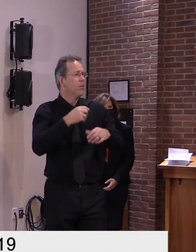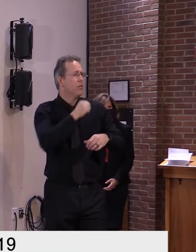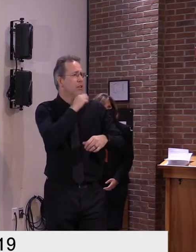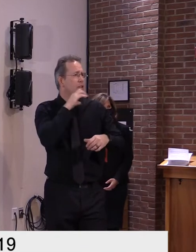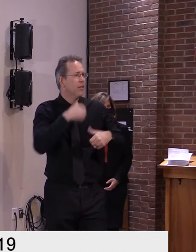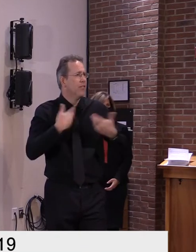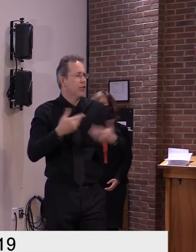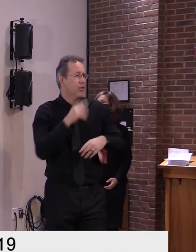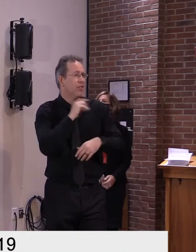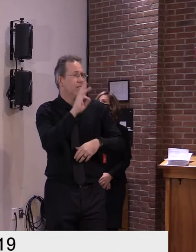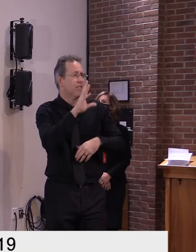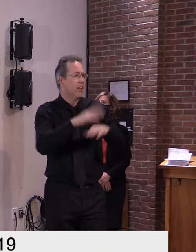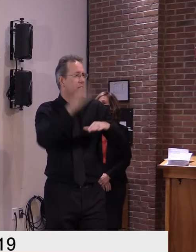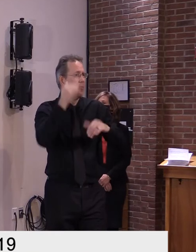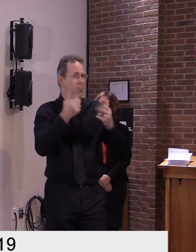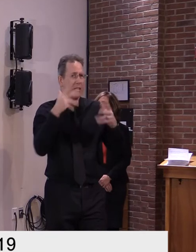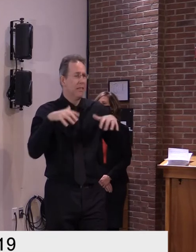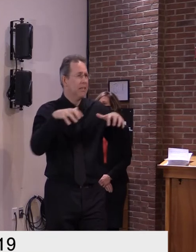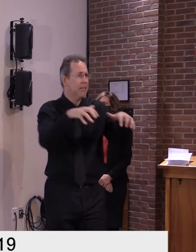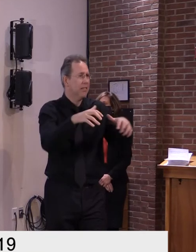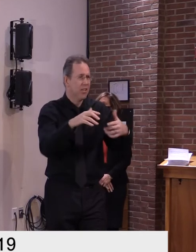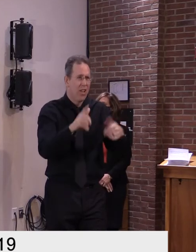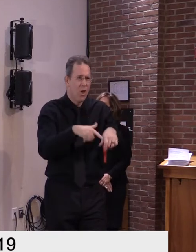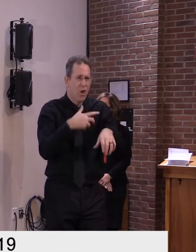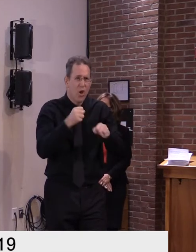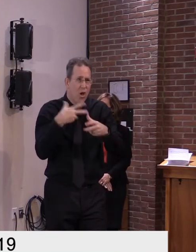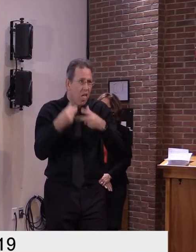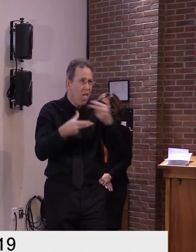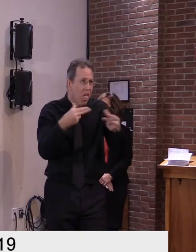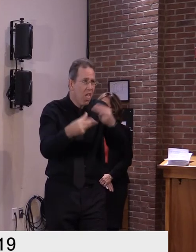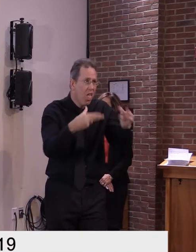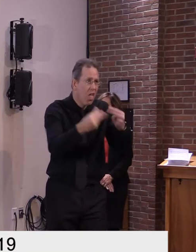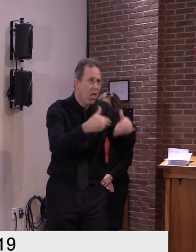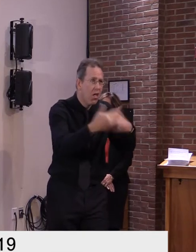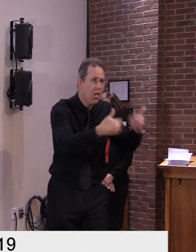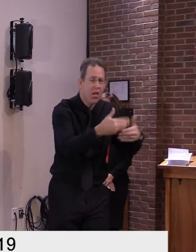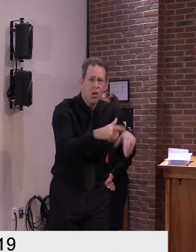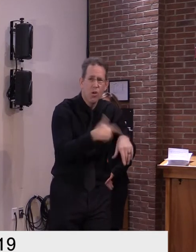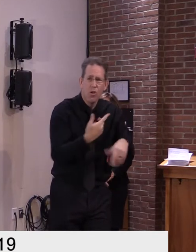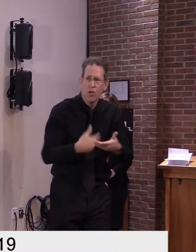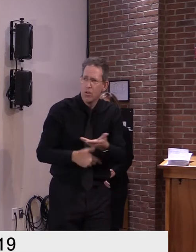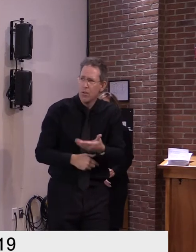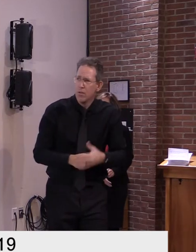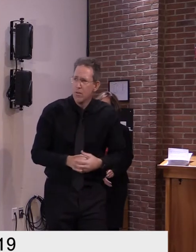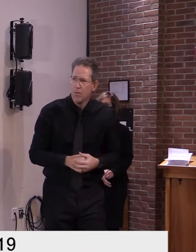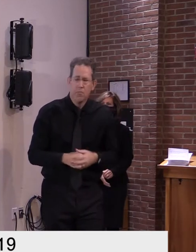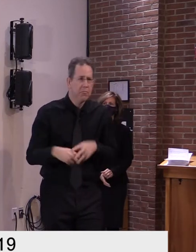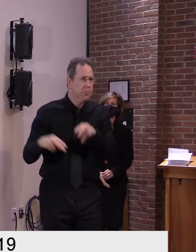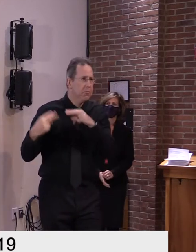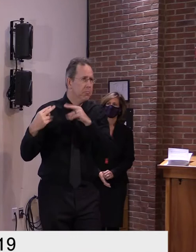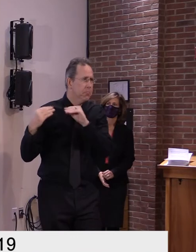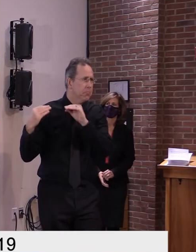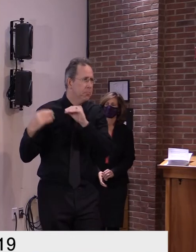but I mean, I'm sure we have the data. It's just that whether he has it at his fingertips at this point in time.